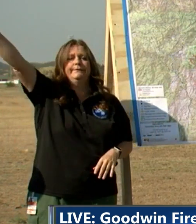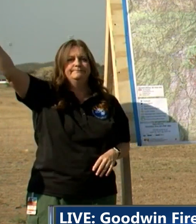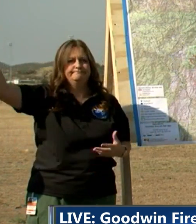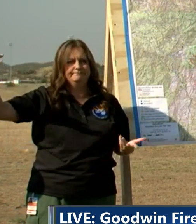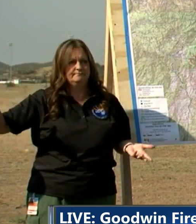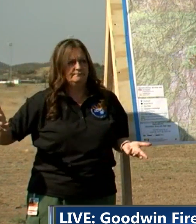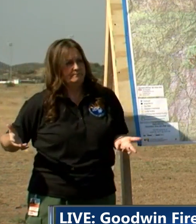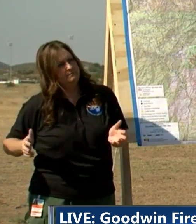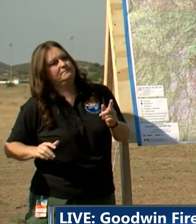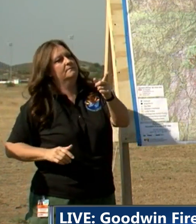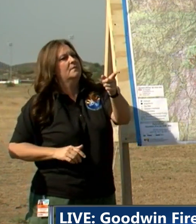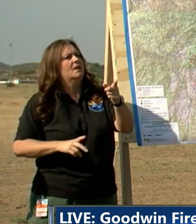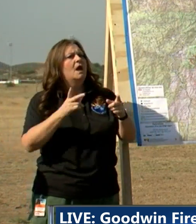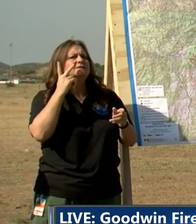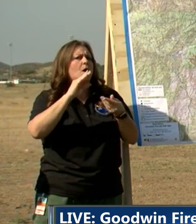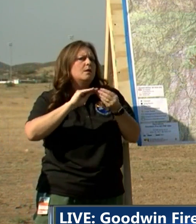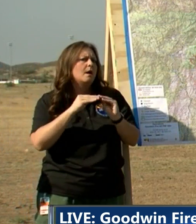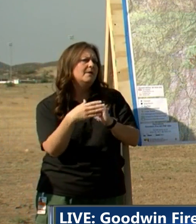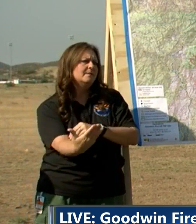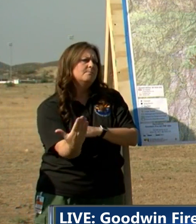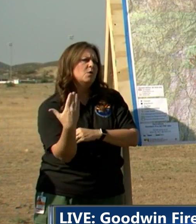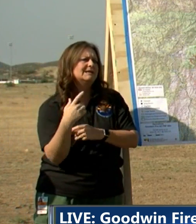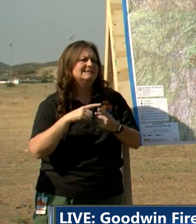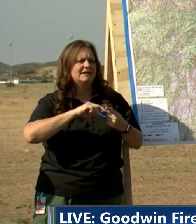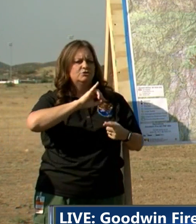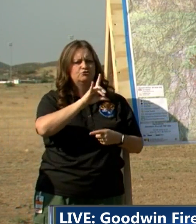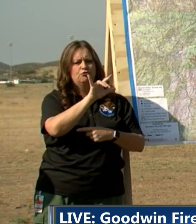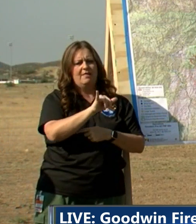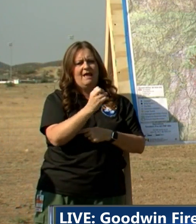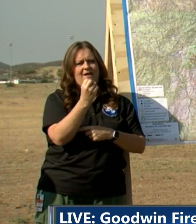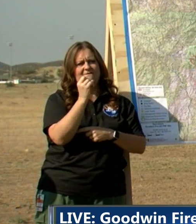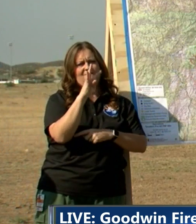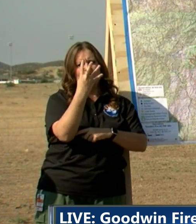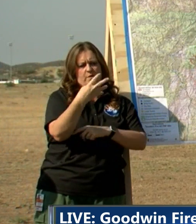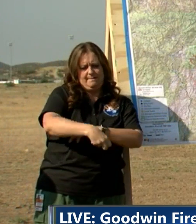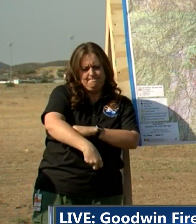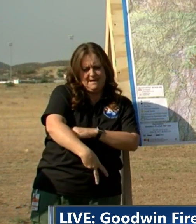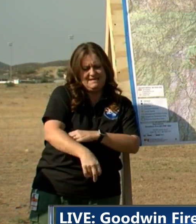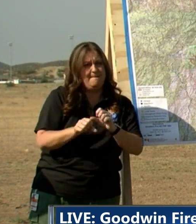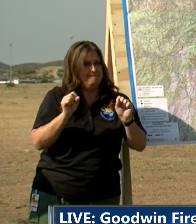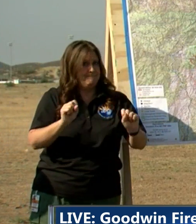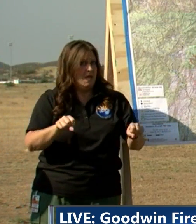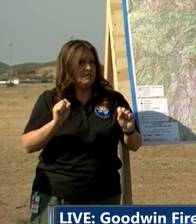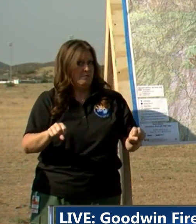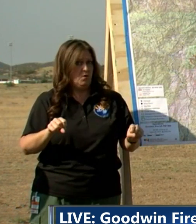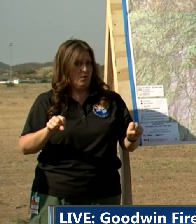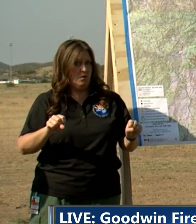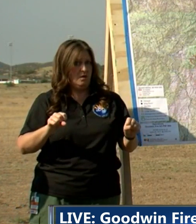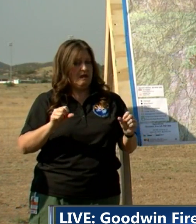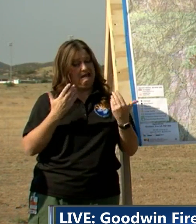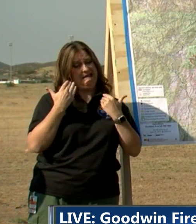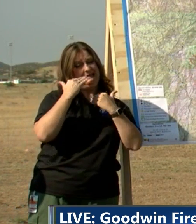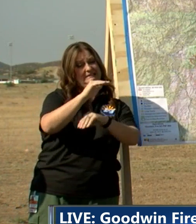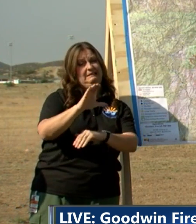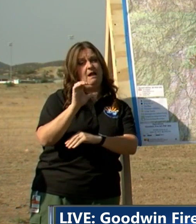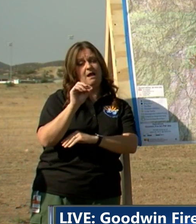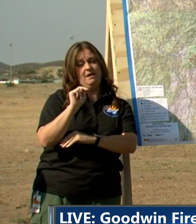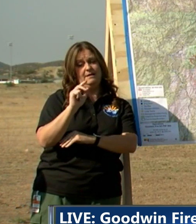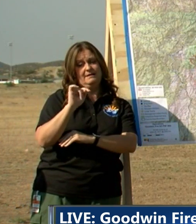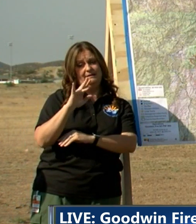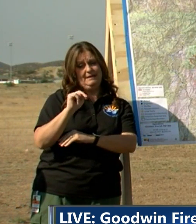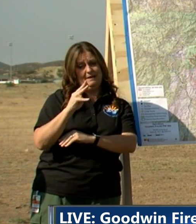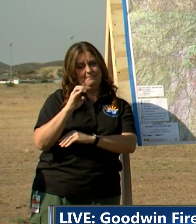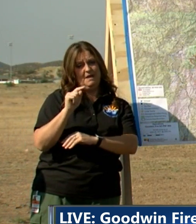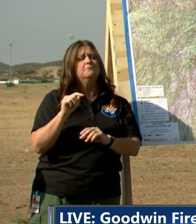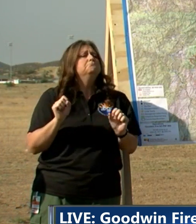sorry, how did the I drone... saw a number this morning saying July 4th, midnight, possible containment. Is that still a possibility? Yeah, I mean, that's